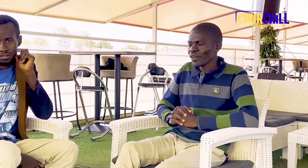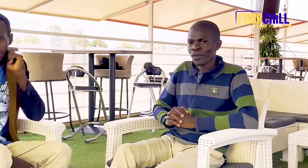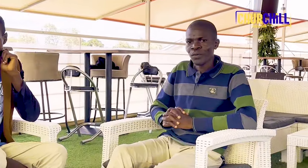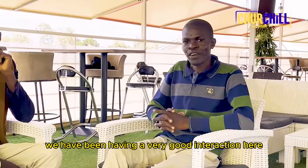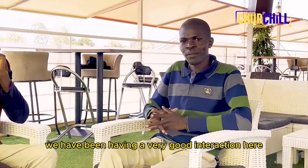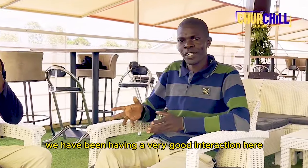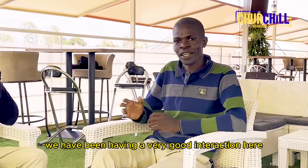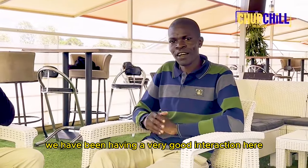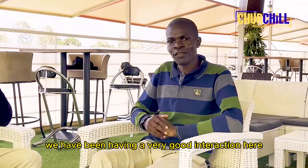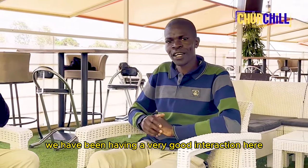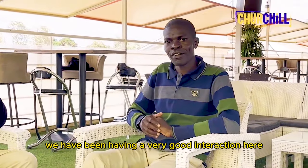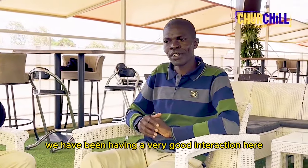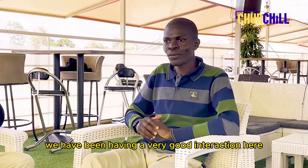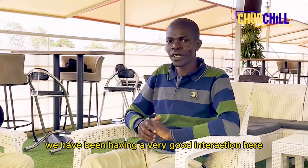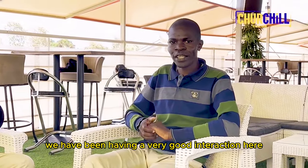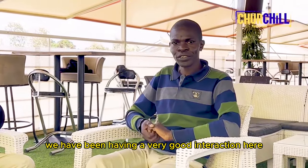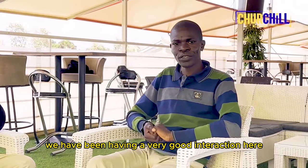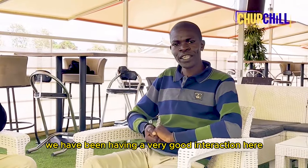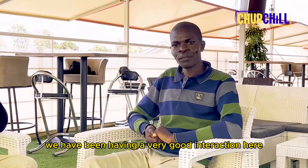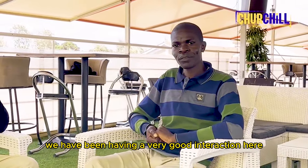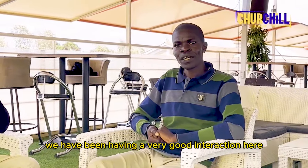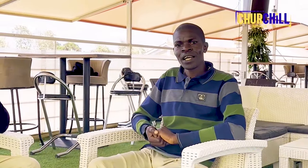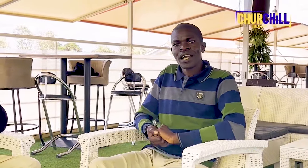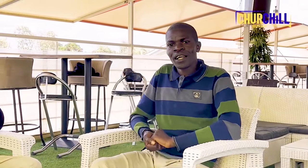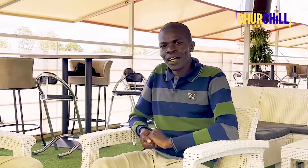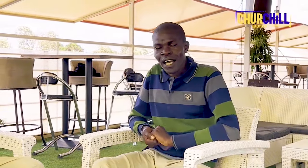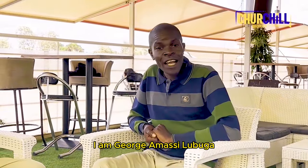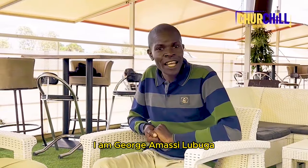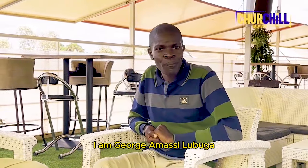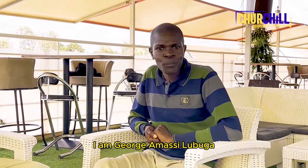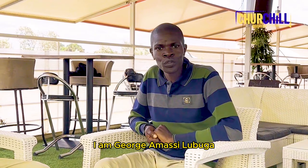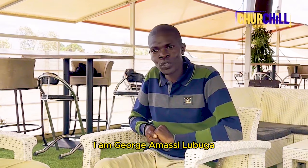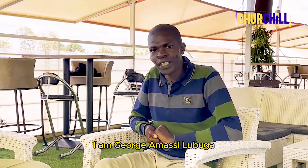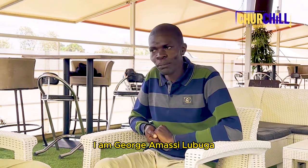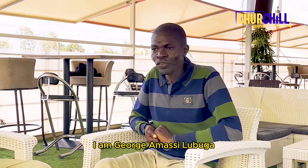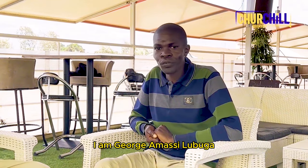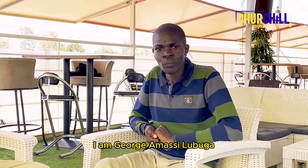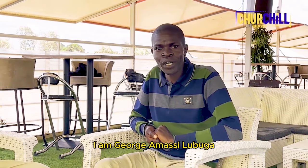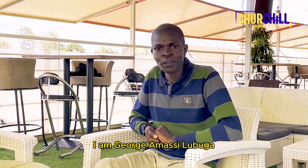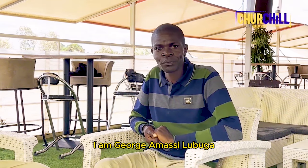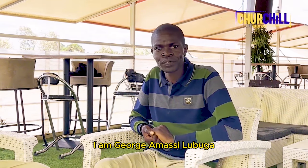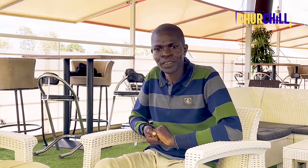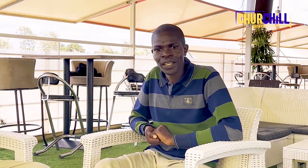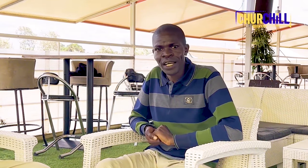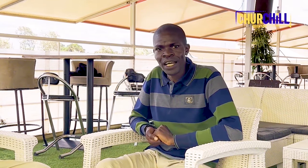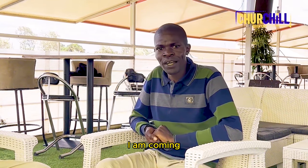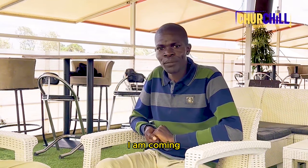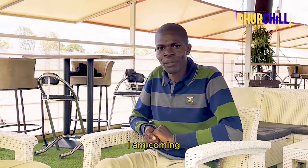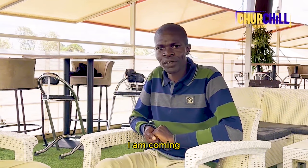we have been having a very good interaction here. I am George Amasis Lubuga. I am coming,